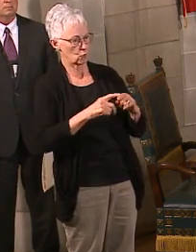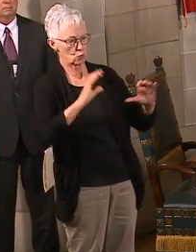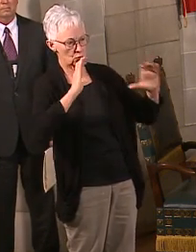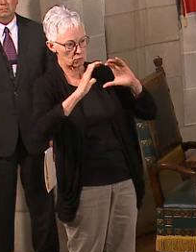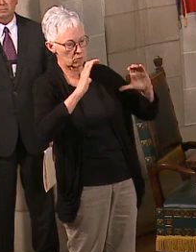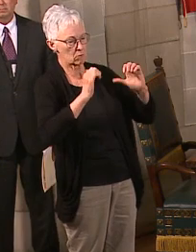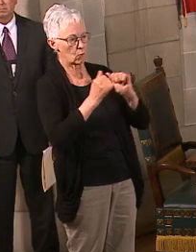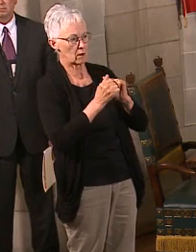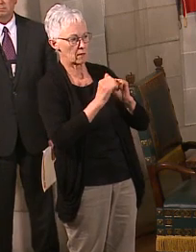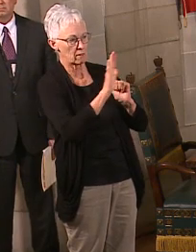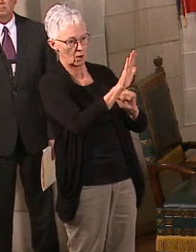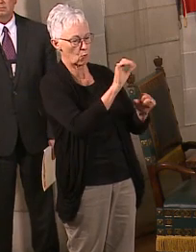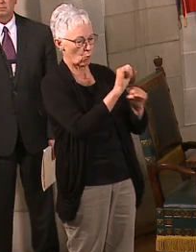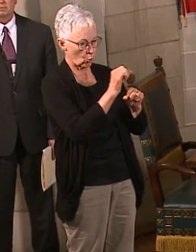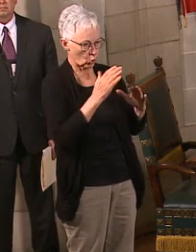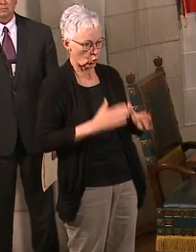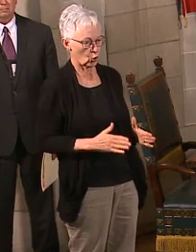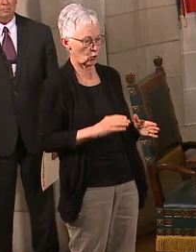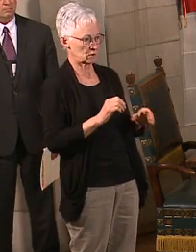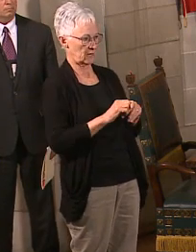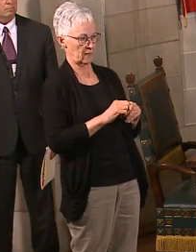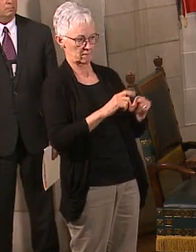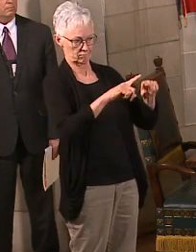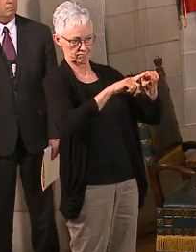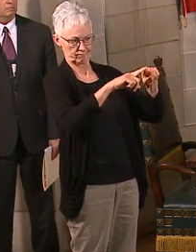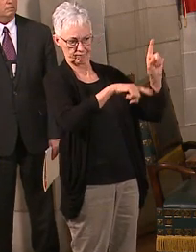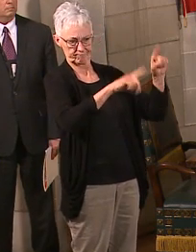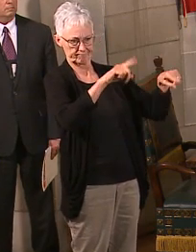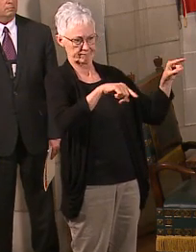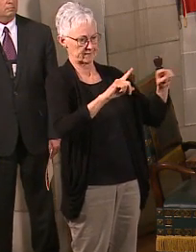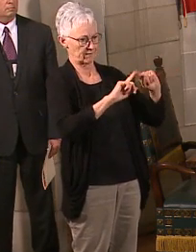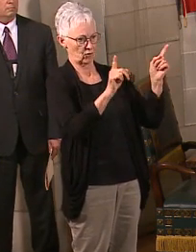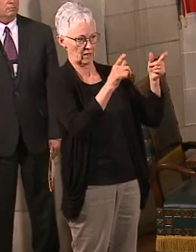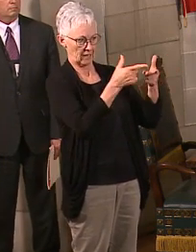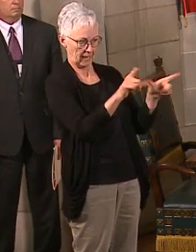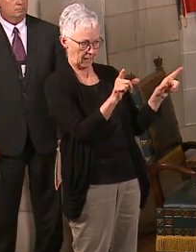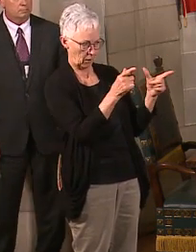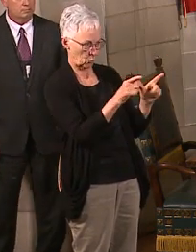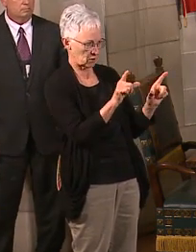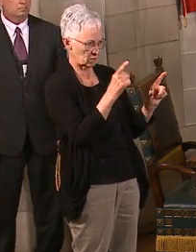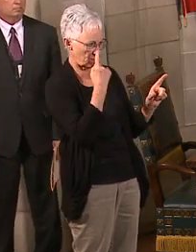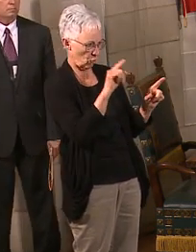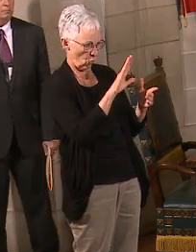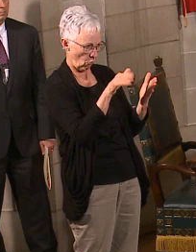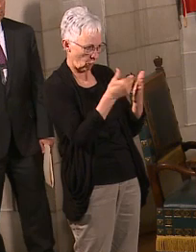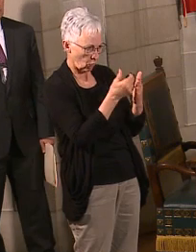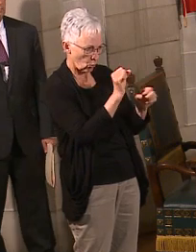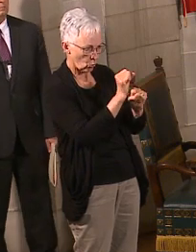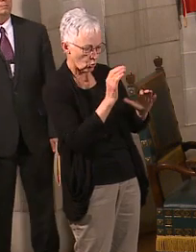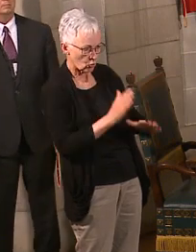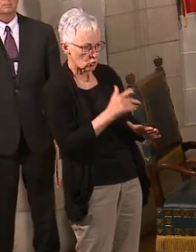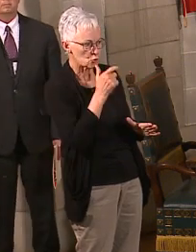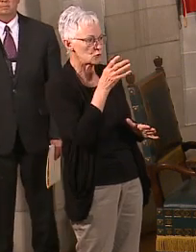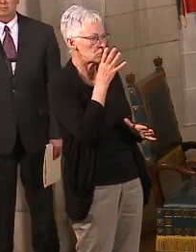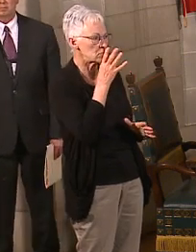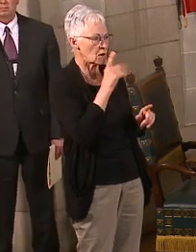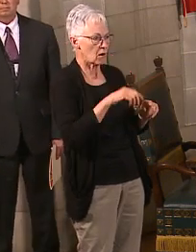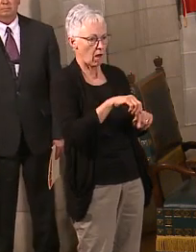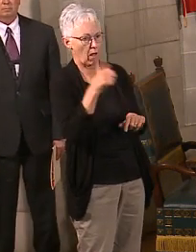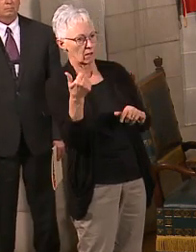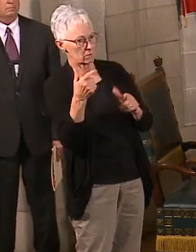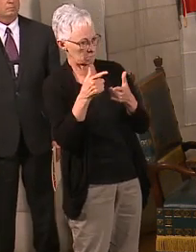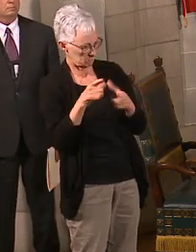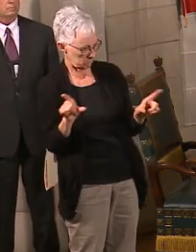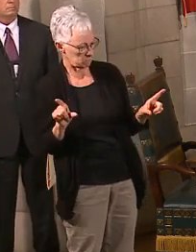folks in multiple different languages to help them understand the importance of really making sure we're doing all we can to slow the spread of virus, and what